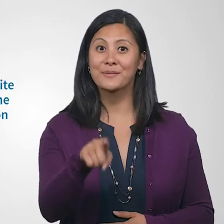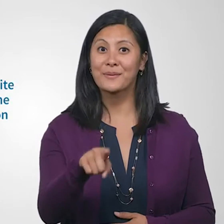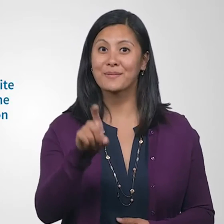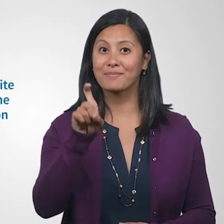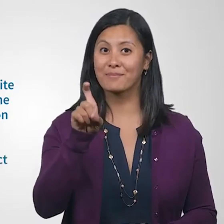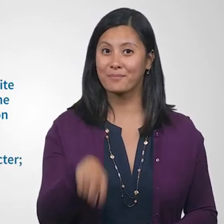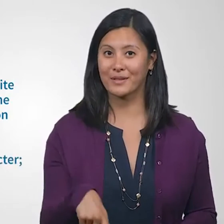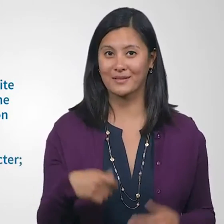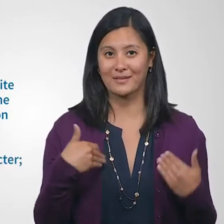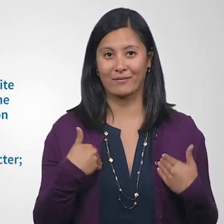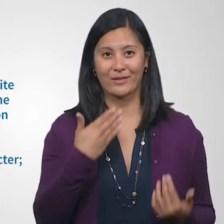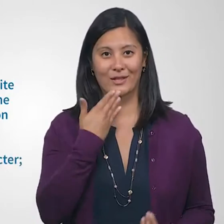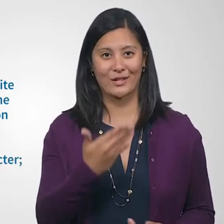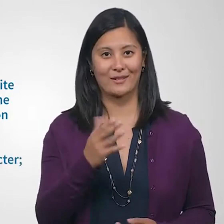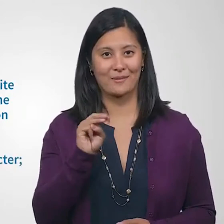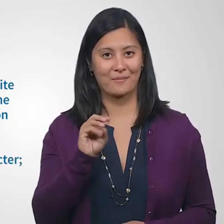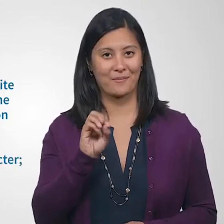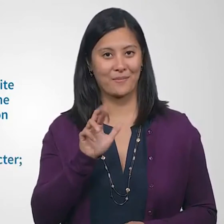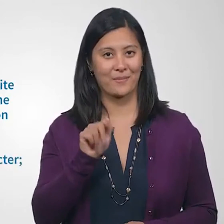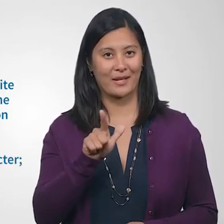You must be of good moral character.